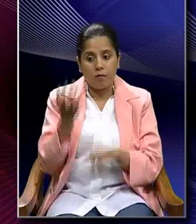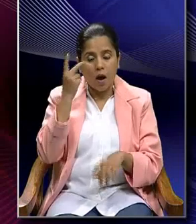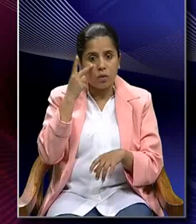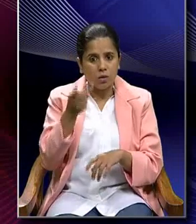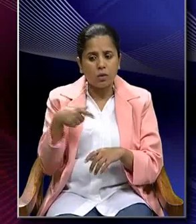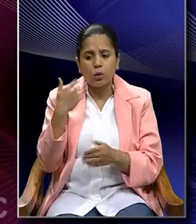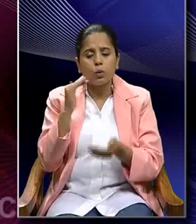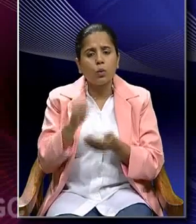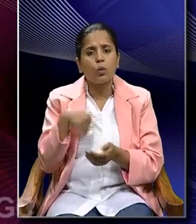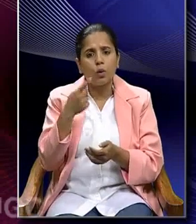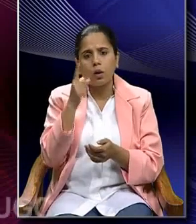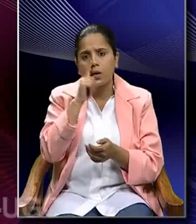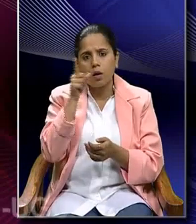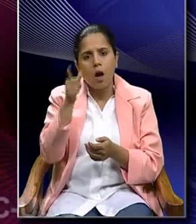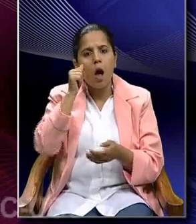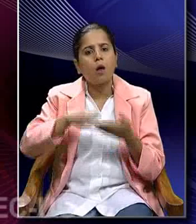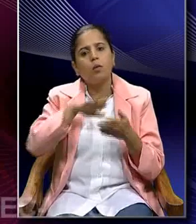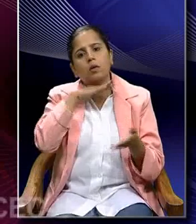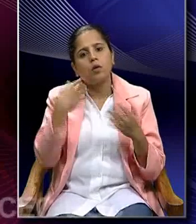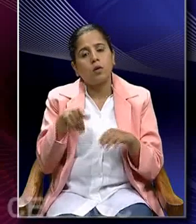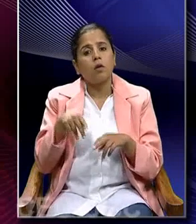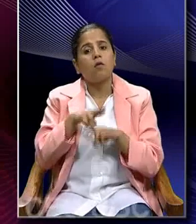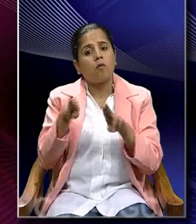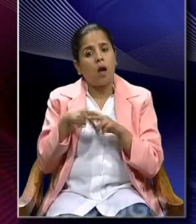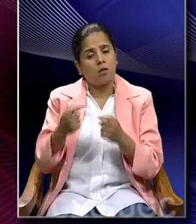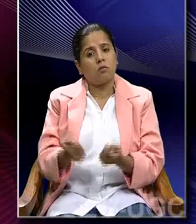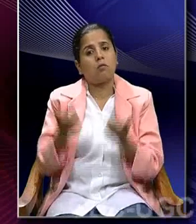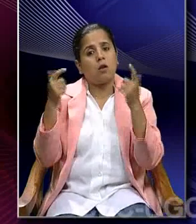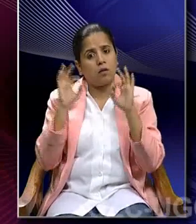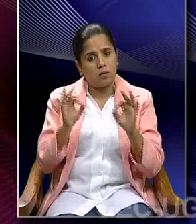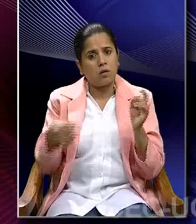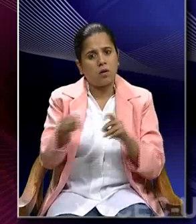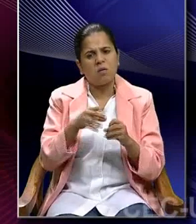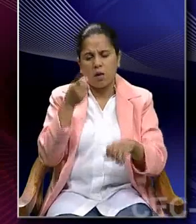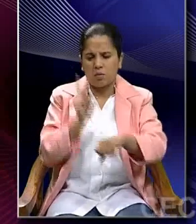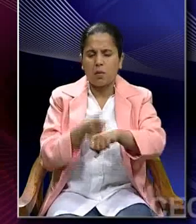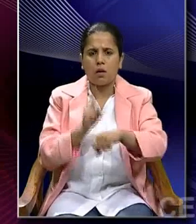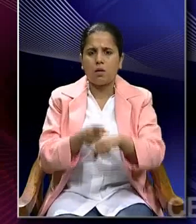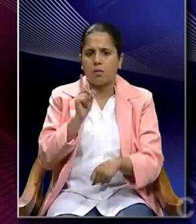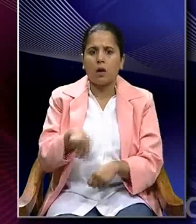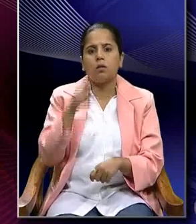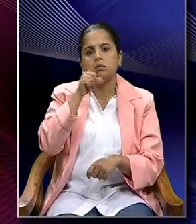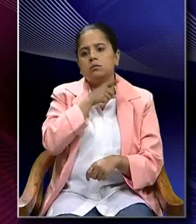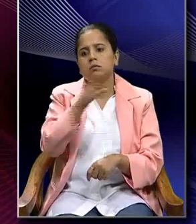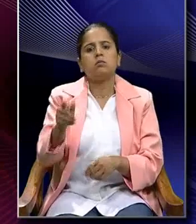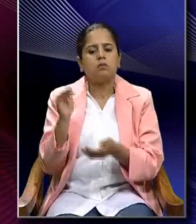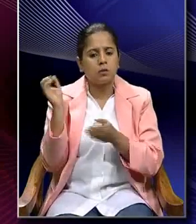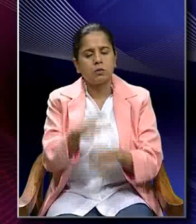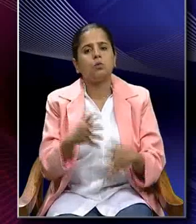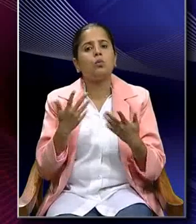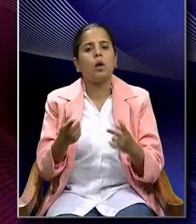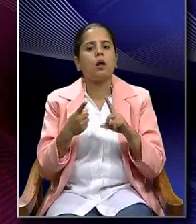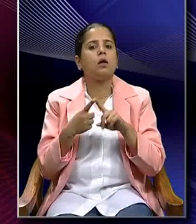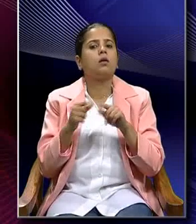who this was, she was a widow from a privileged family, and there was severe punishment meted out to her. And Tarabai